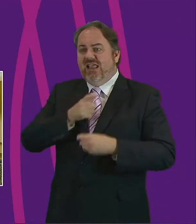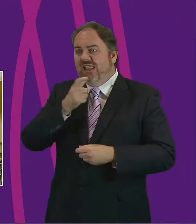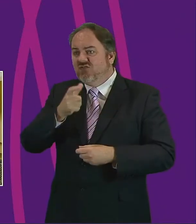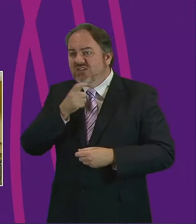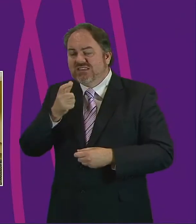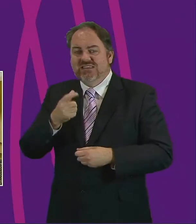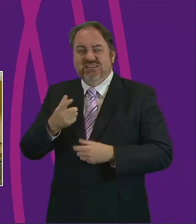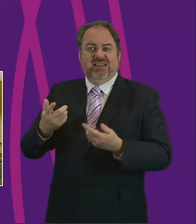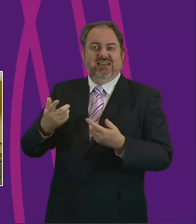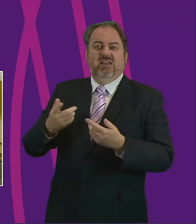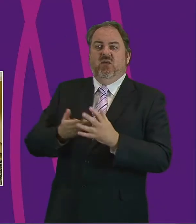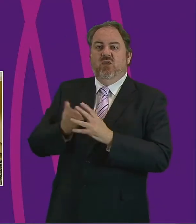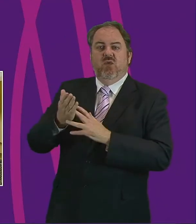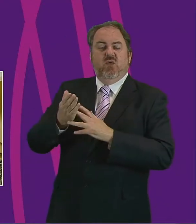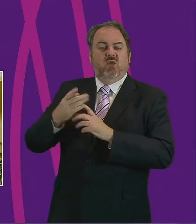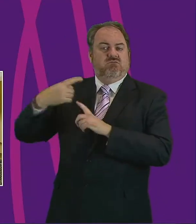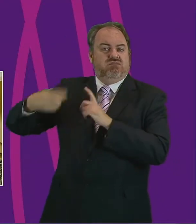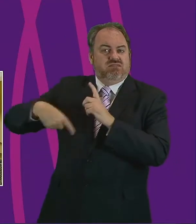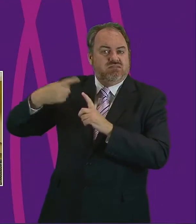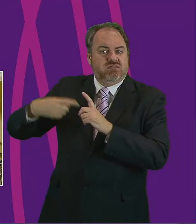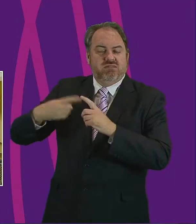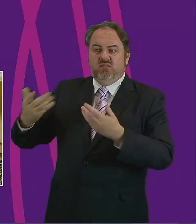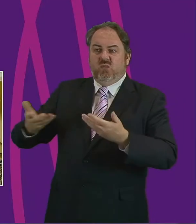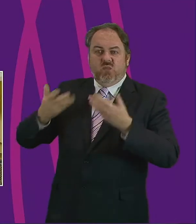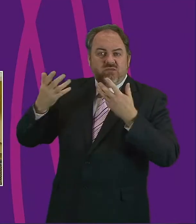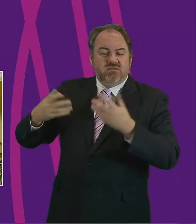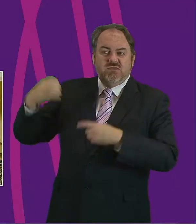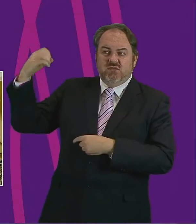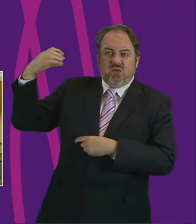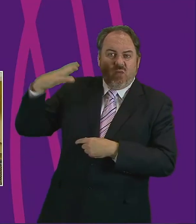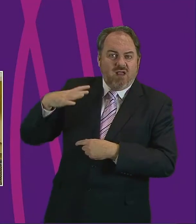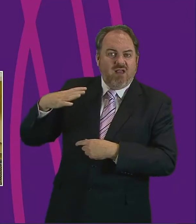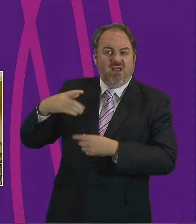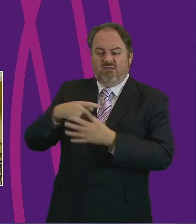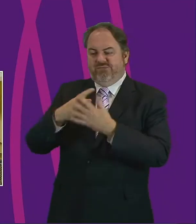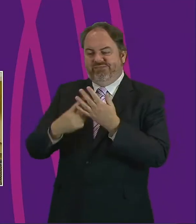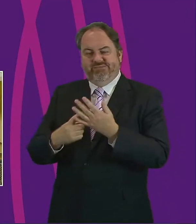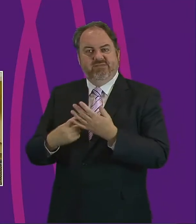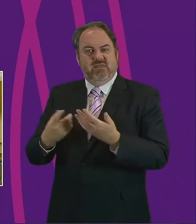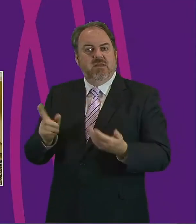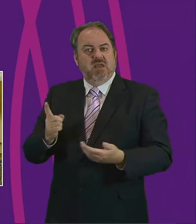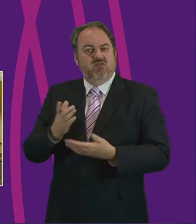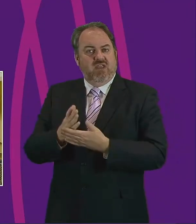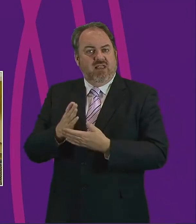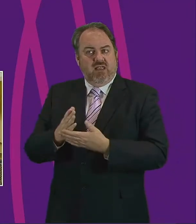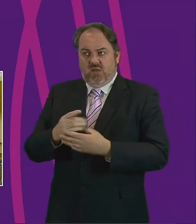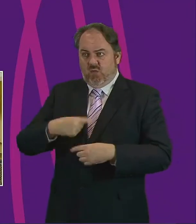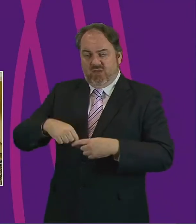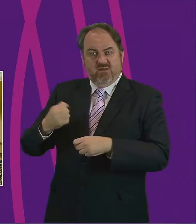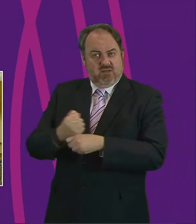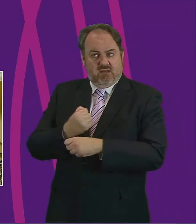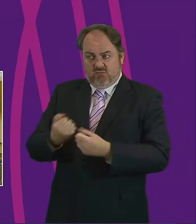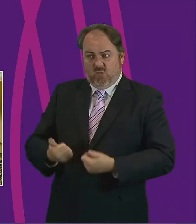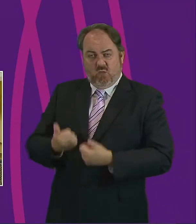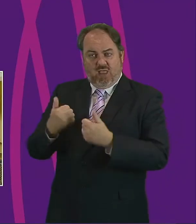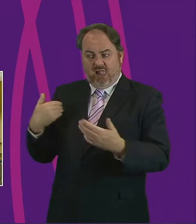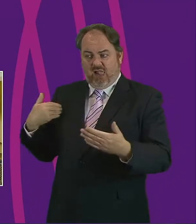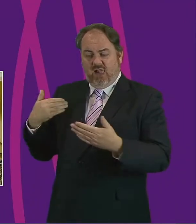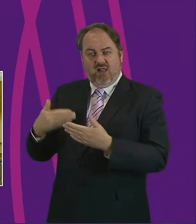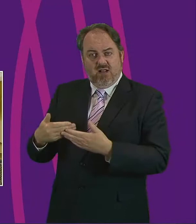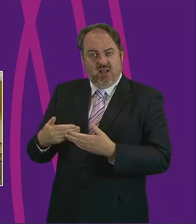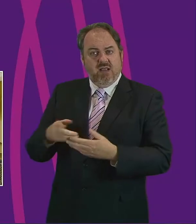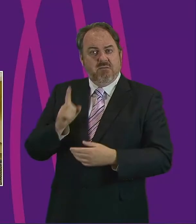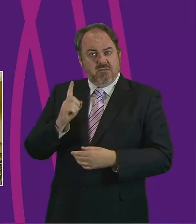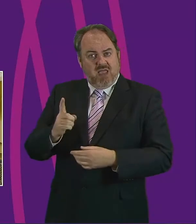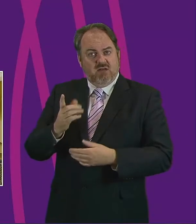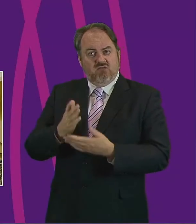homes and living their lives. But to say that Scotland doesn't have both a very good track record and a very strong foundation, frankly,